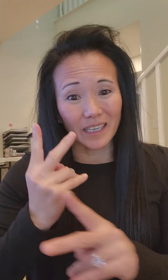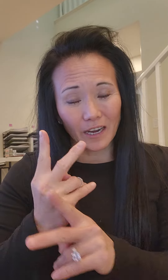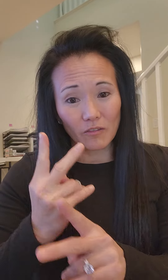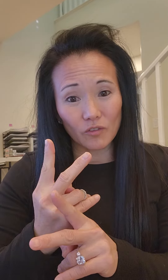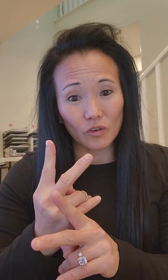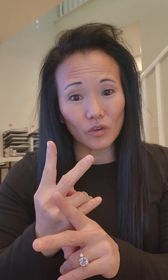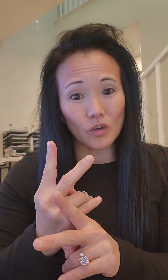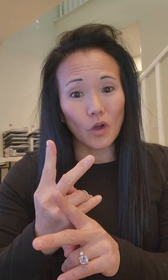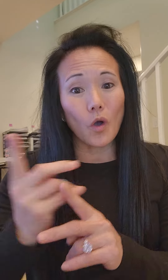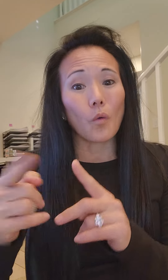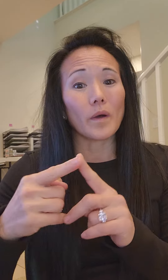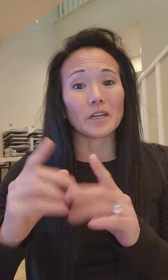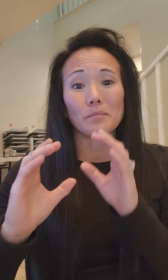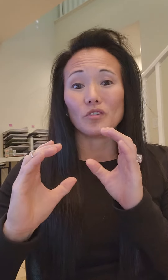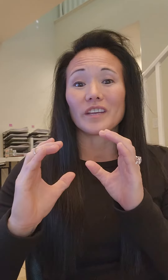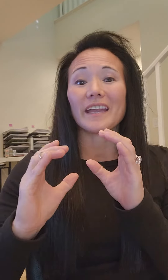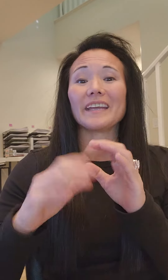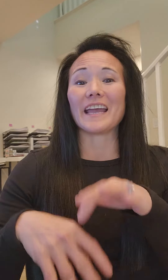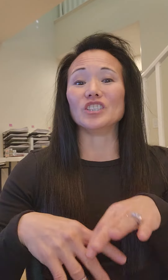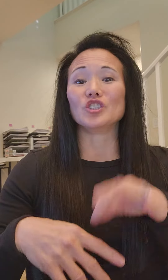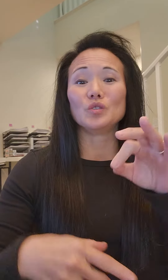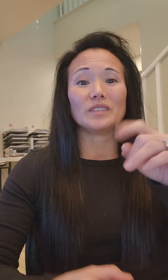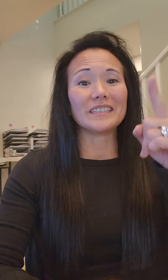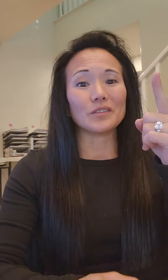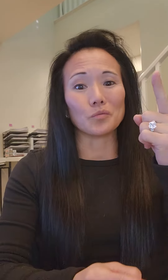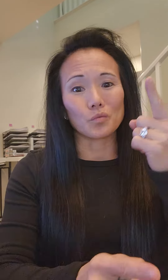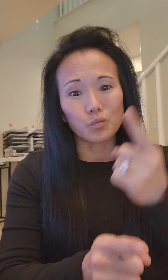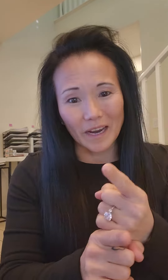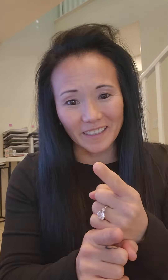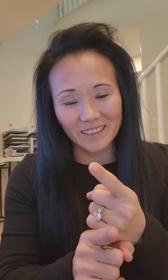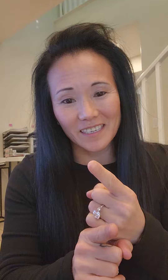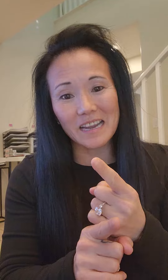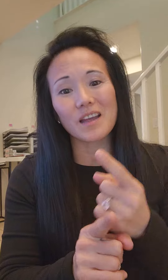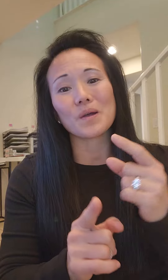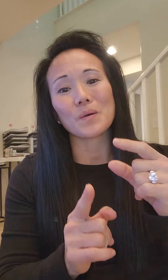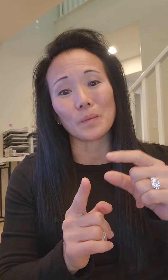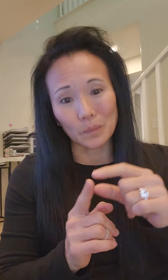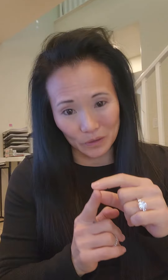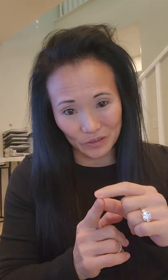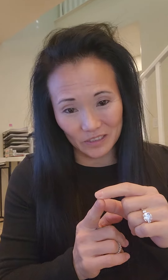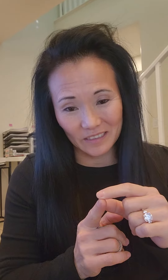careful when communicating and choosing the right word.